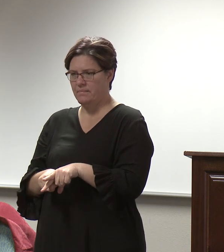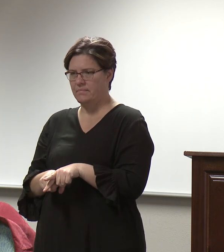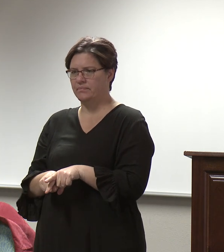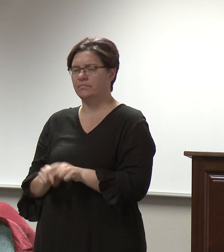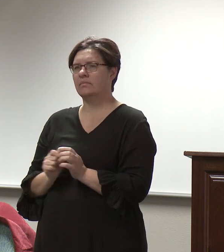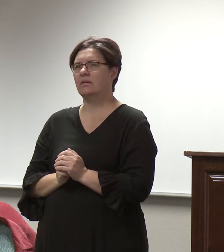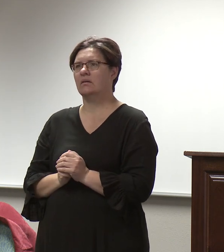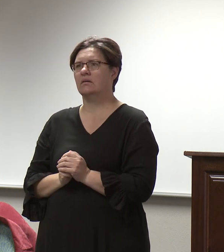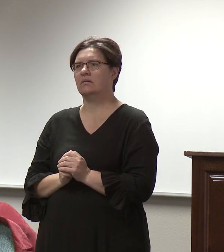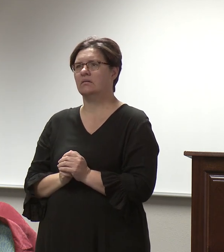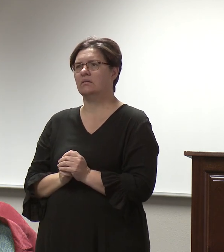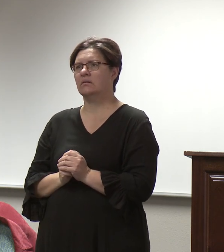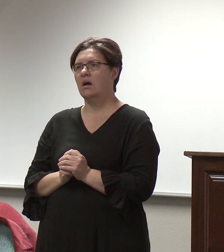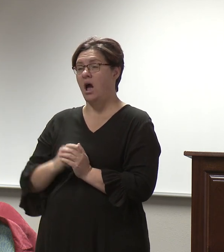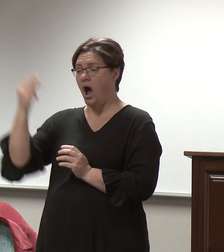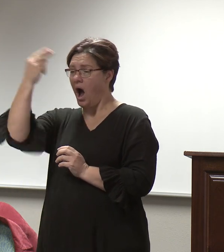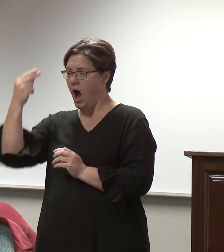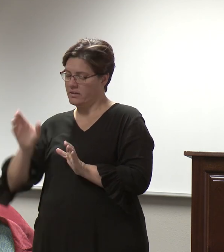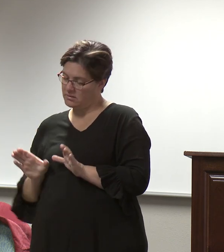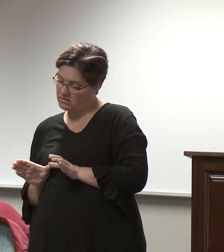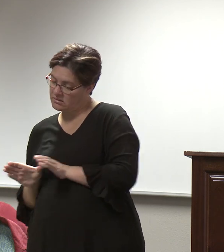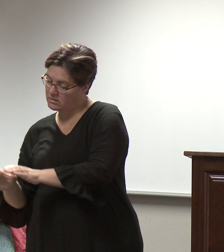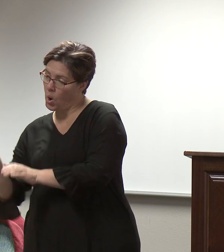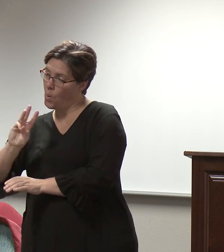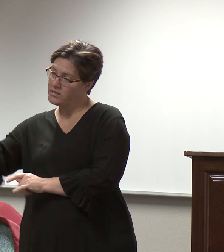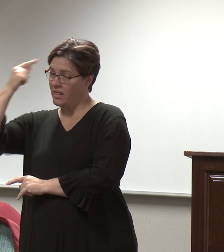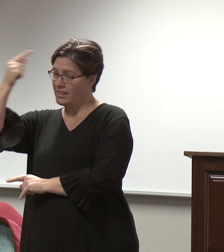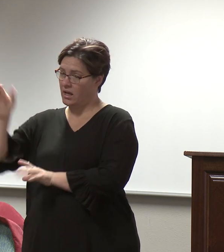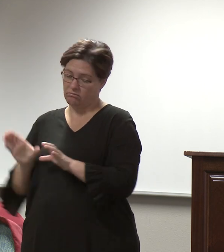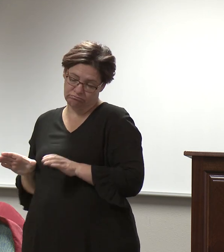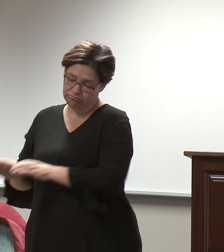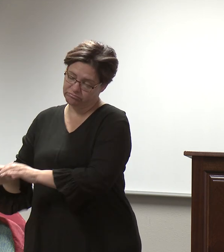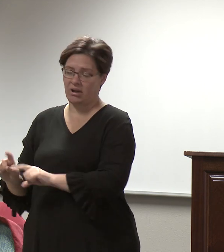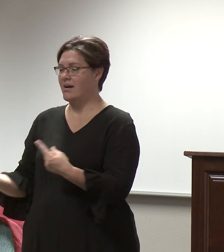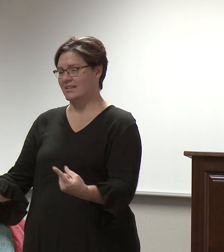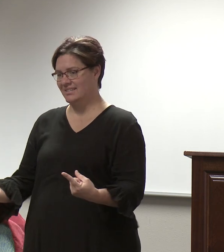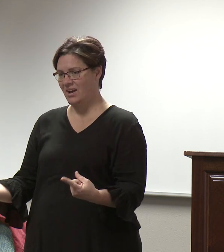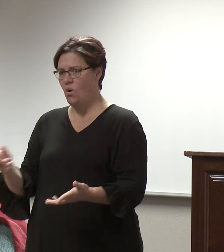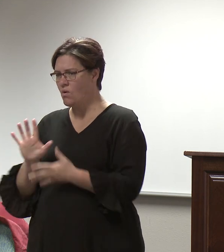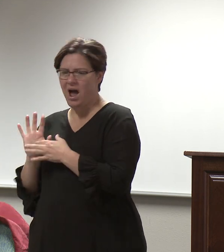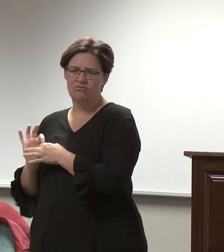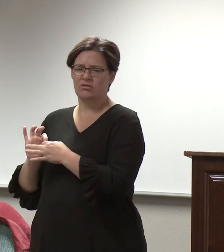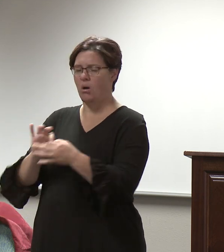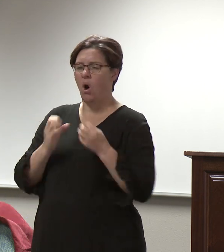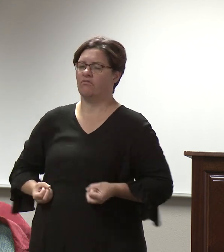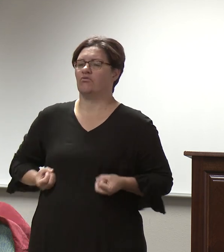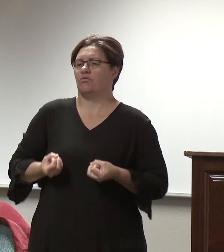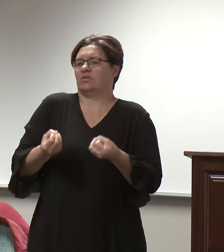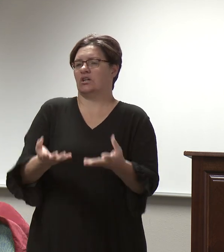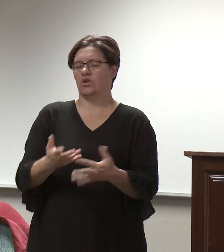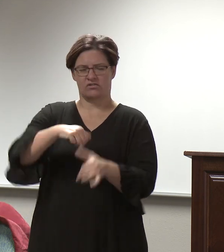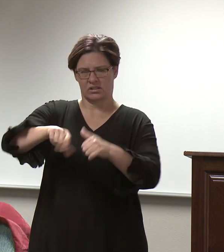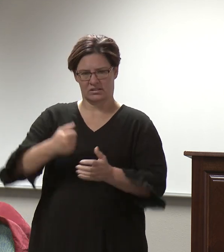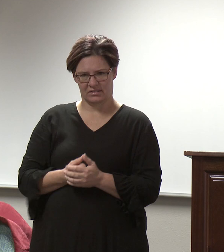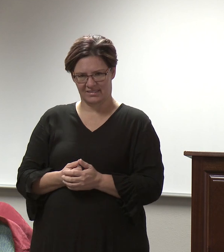so colonized by the Western thinking because they were not so relevant for the reproduction of society. They were